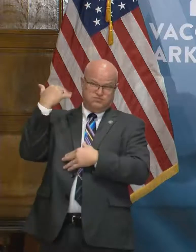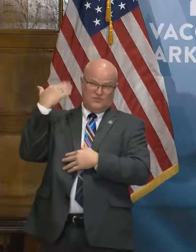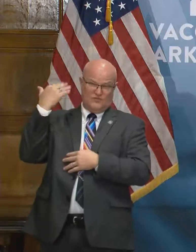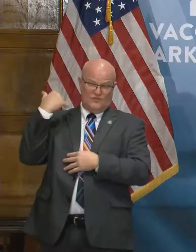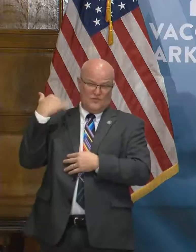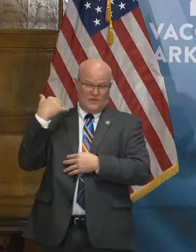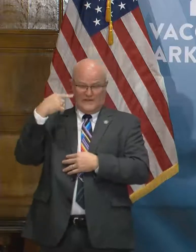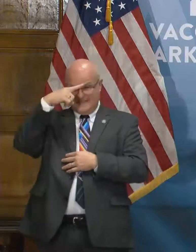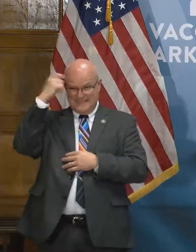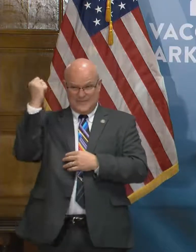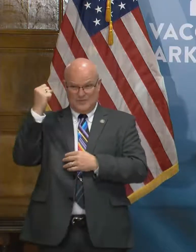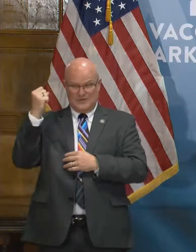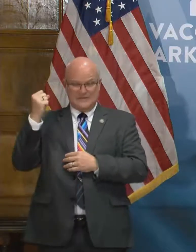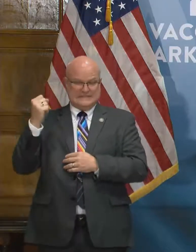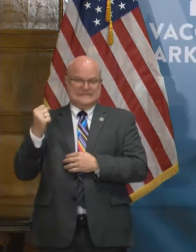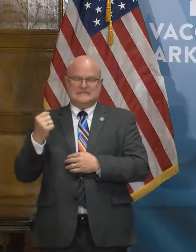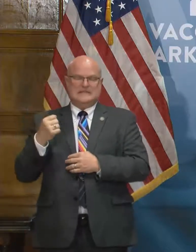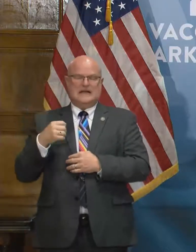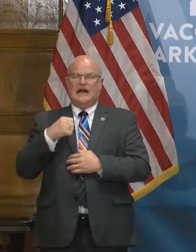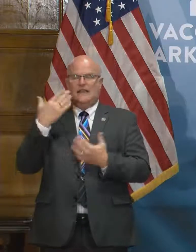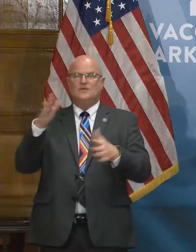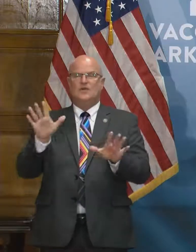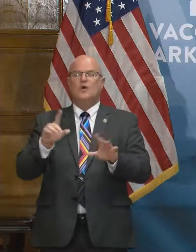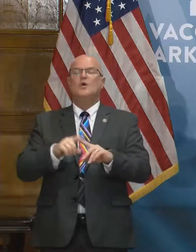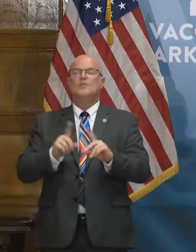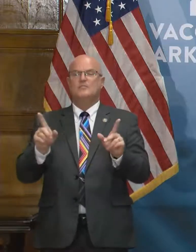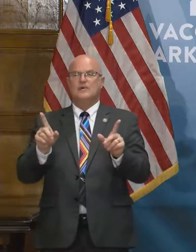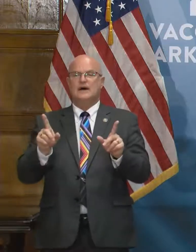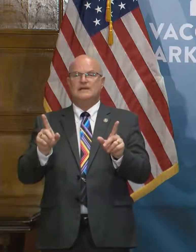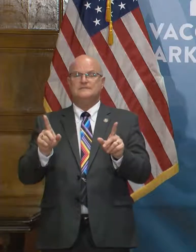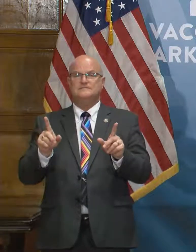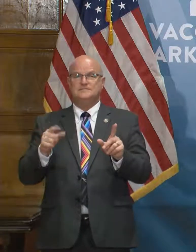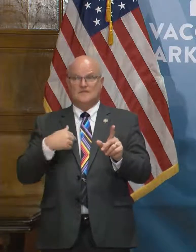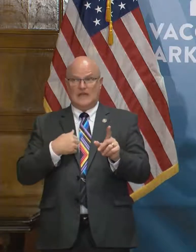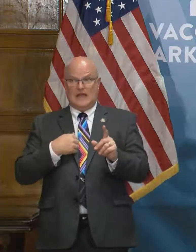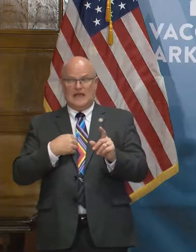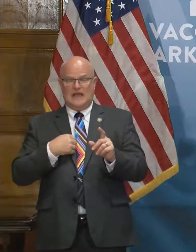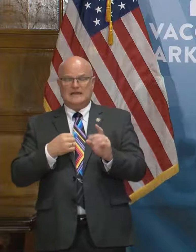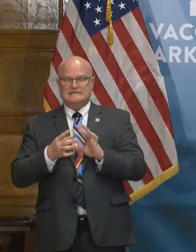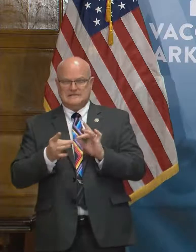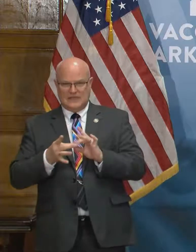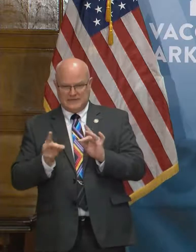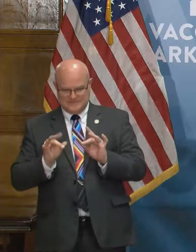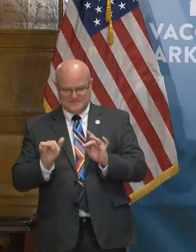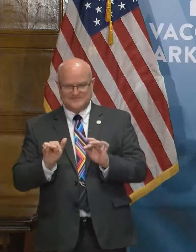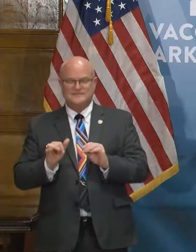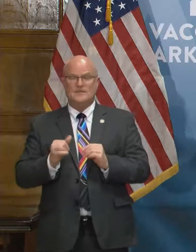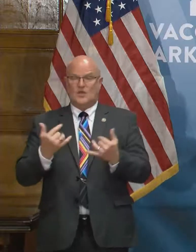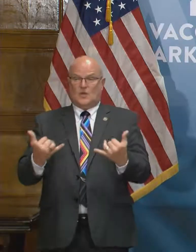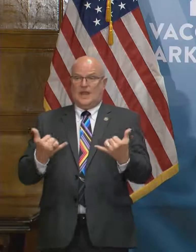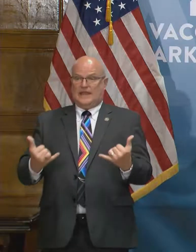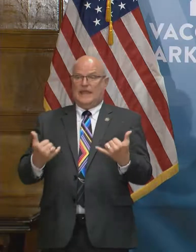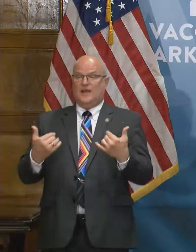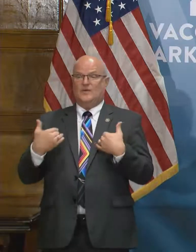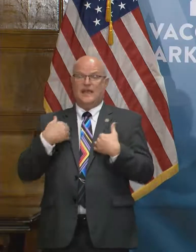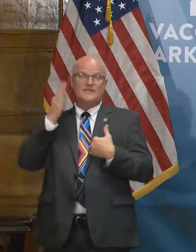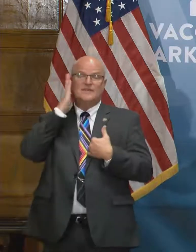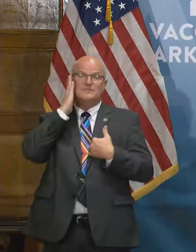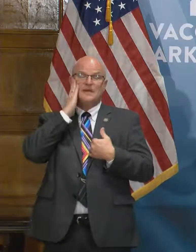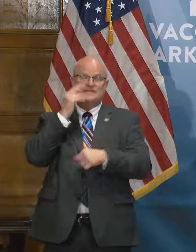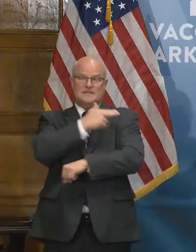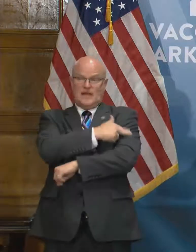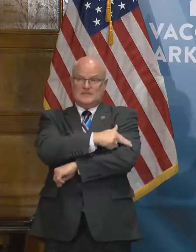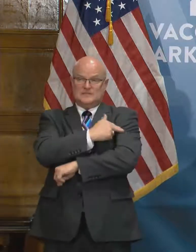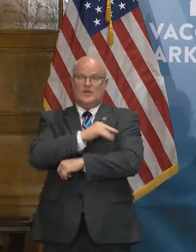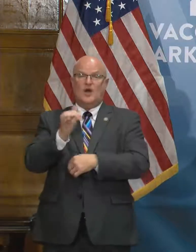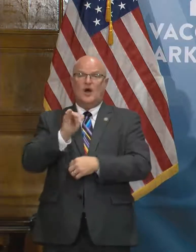that we did on the summer surge is unknown yet. The other thing, if I may, please, Governor, right now we have beds, but